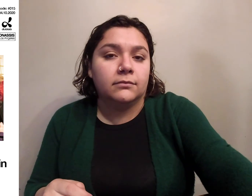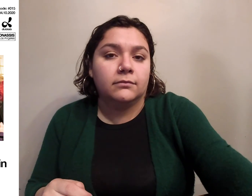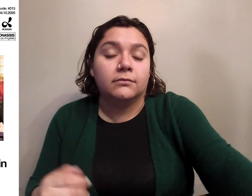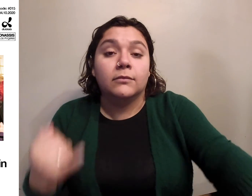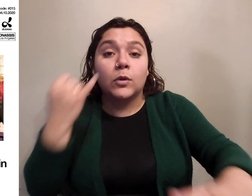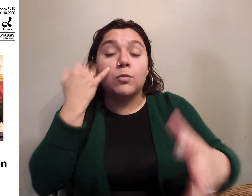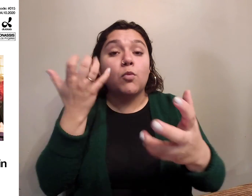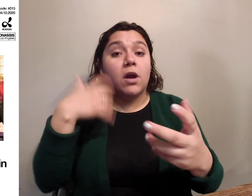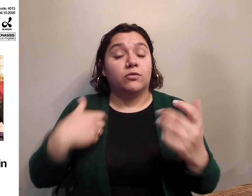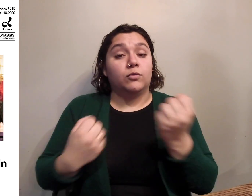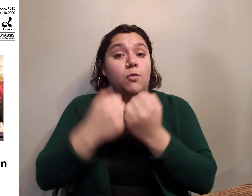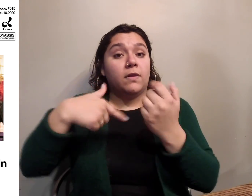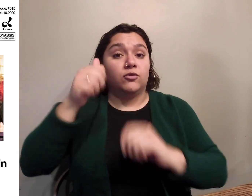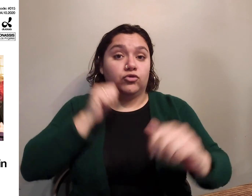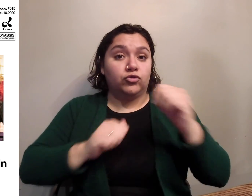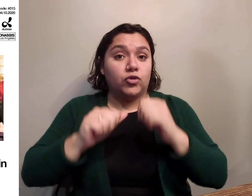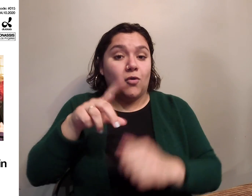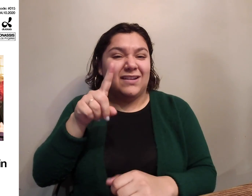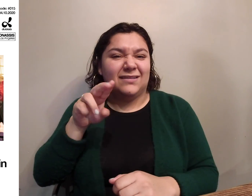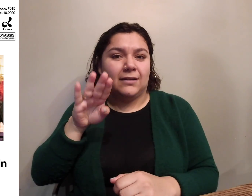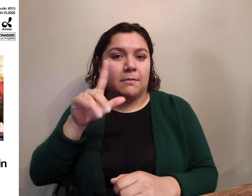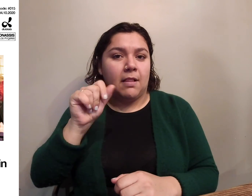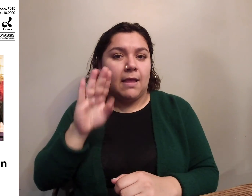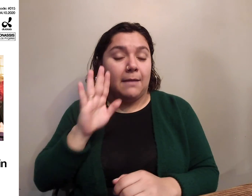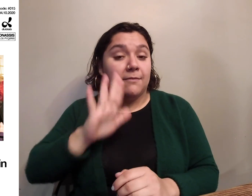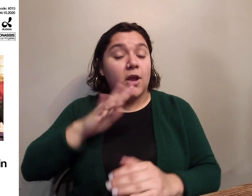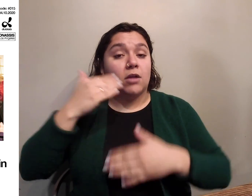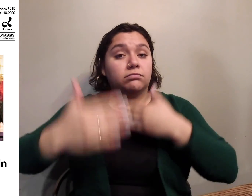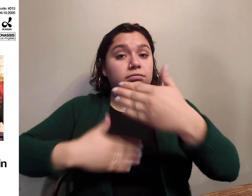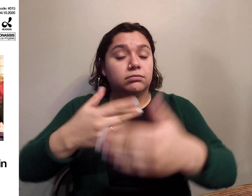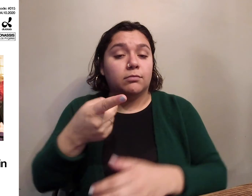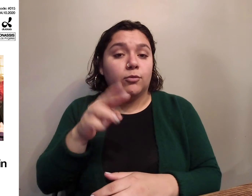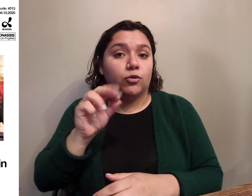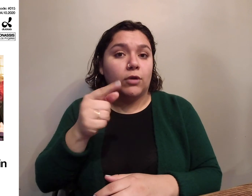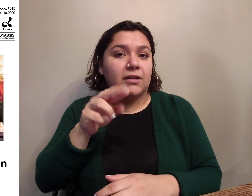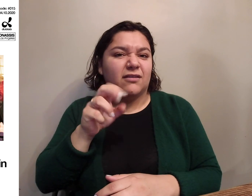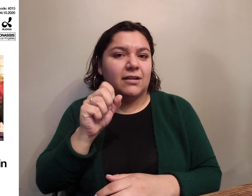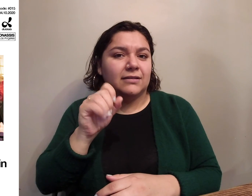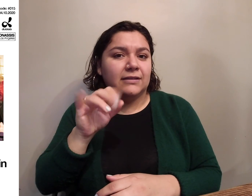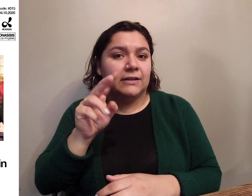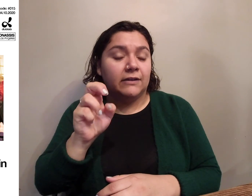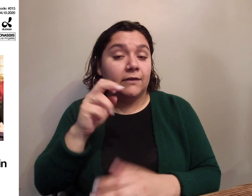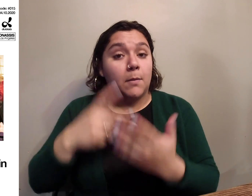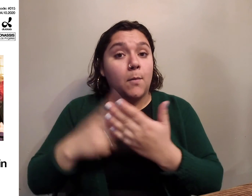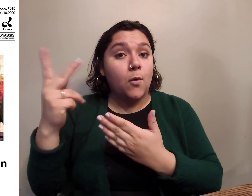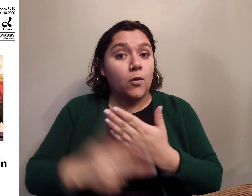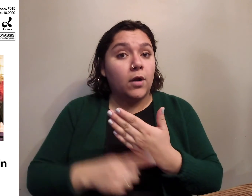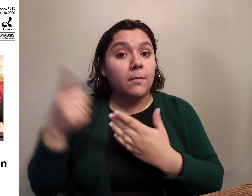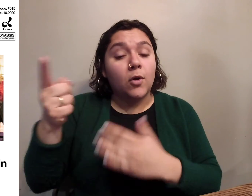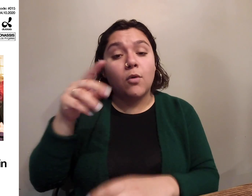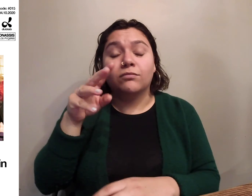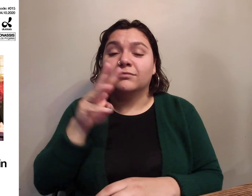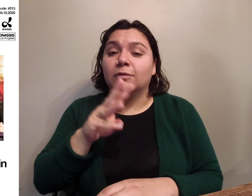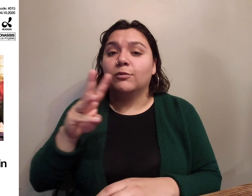To support this show and Dublab's progressive programming, go to dublab.com/support.